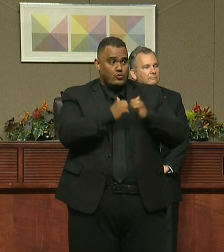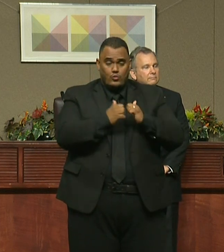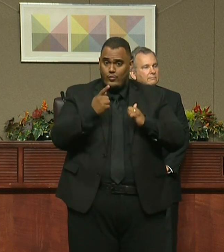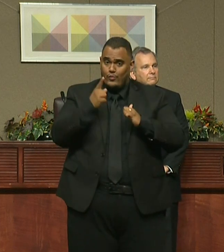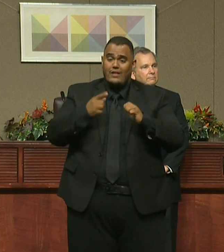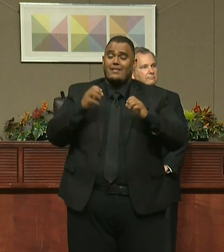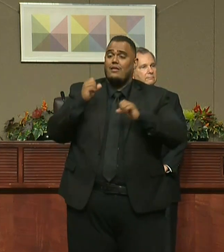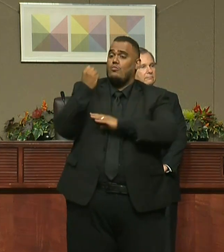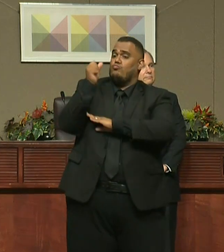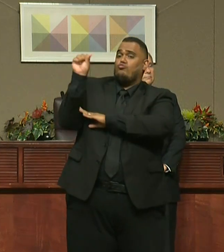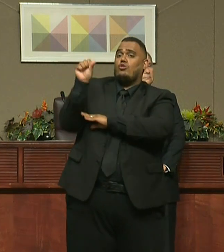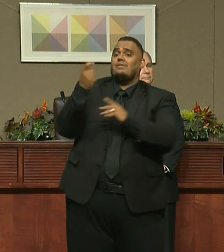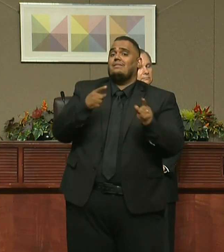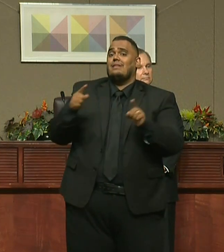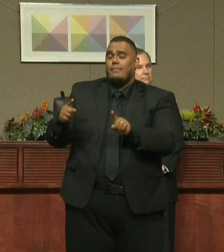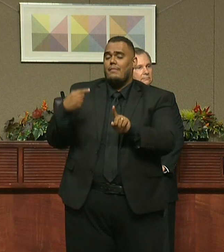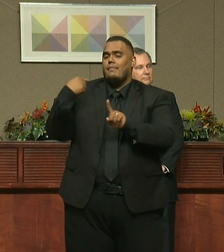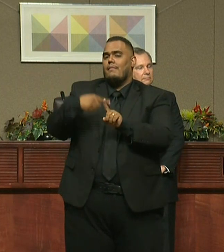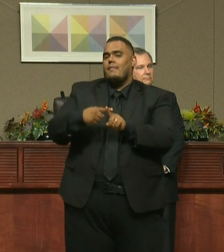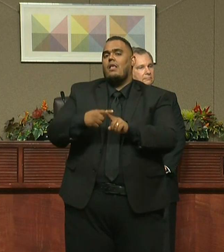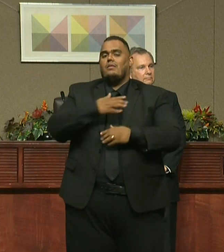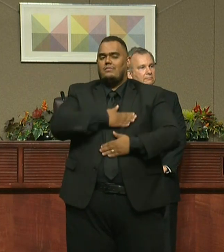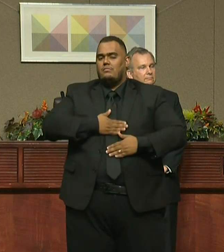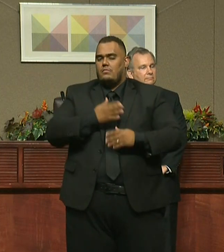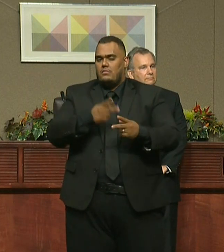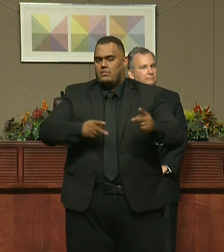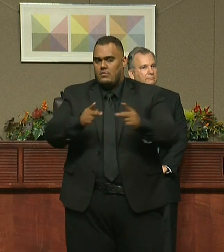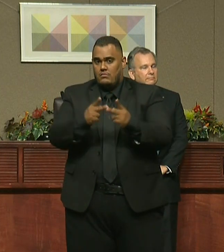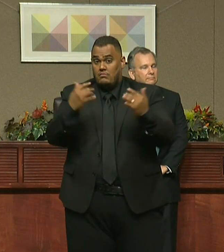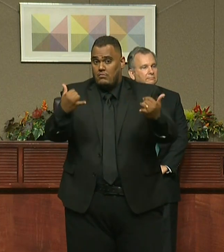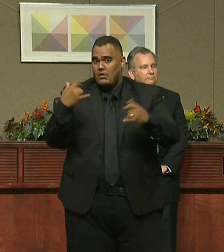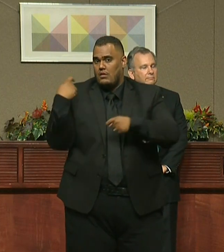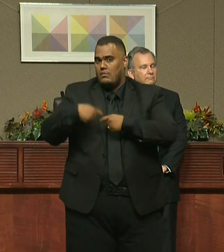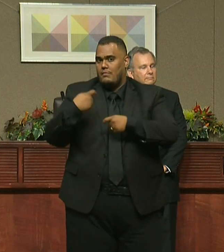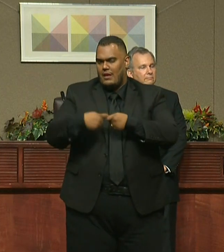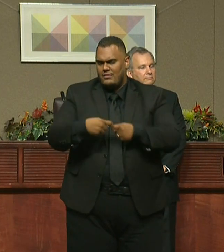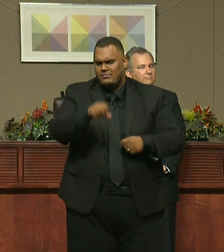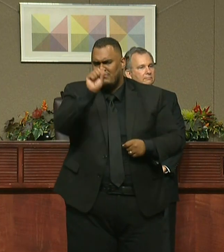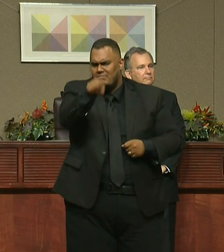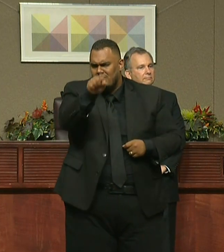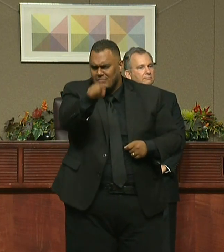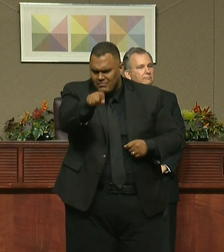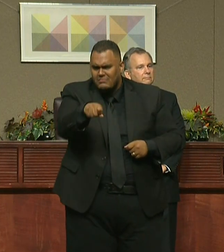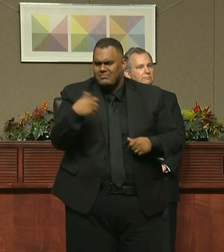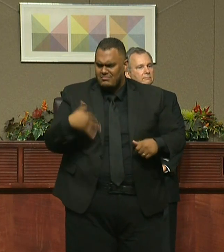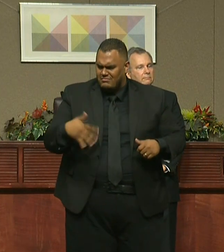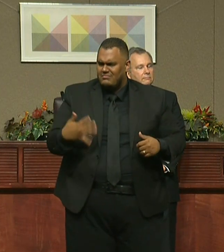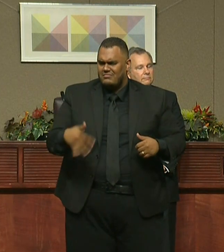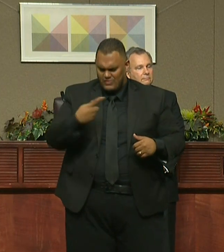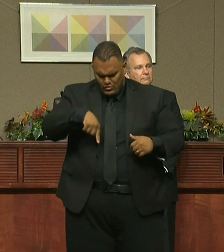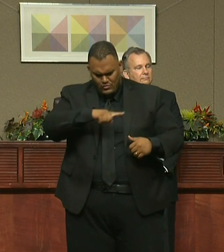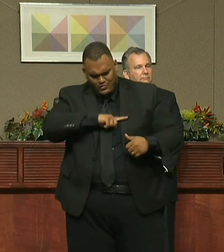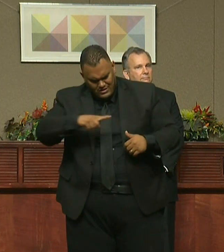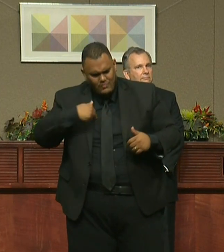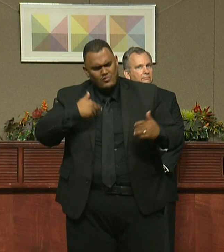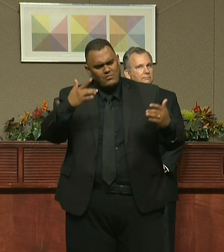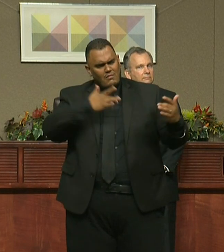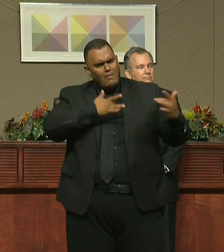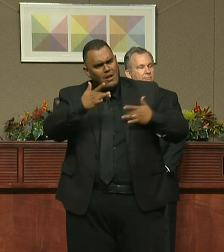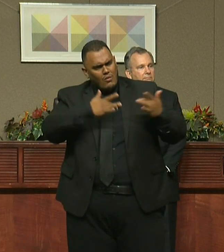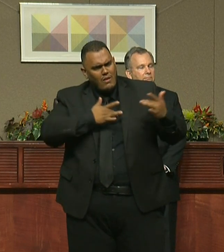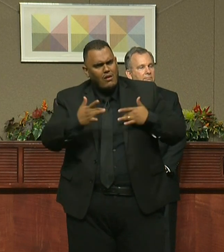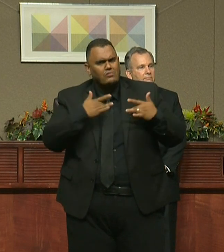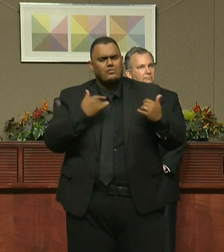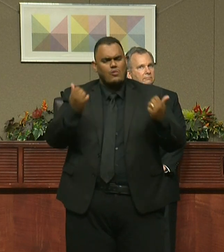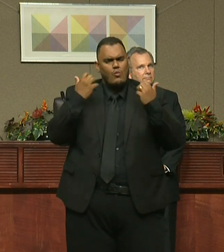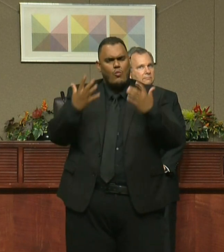and the parks reopening. En español, sí, por supuesto que tenemos preocupación con el número de personas que están en las